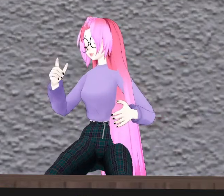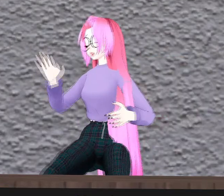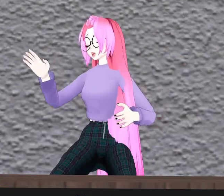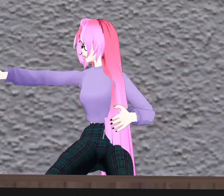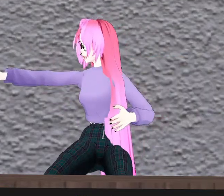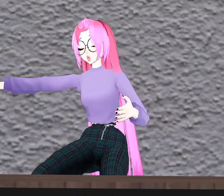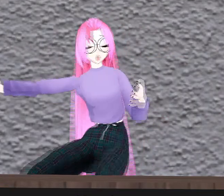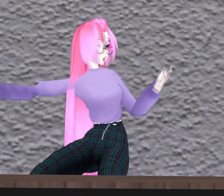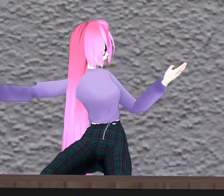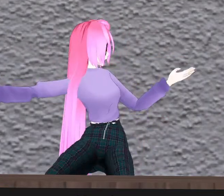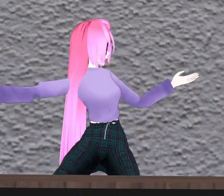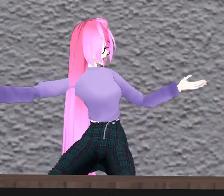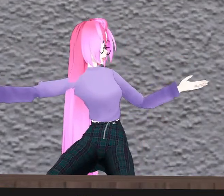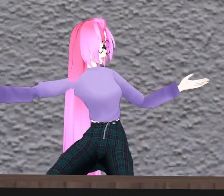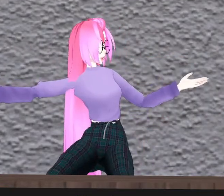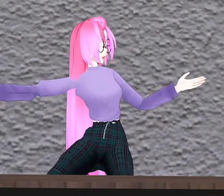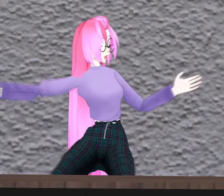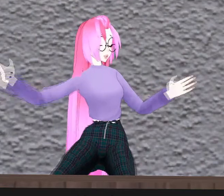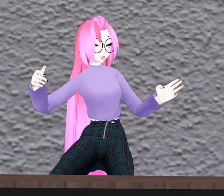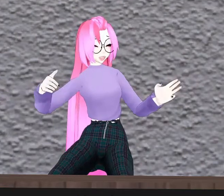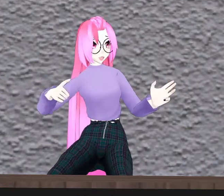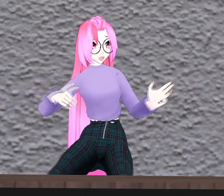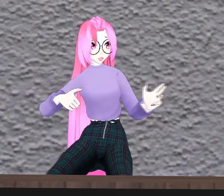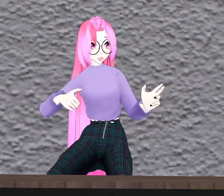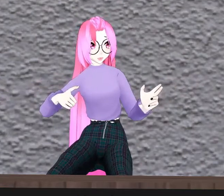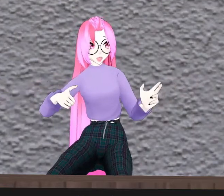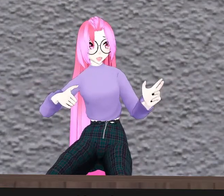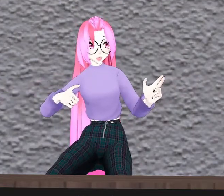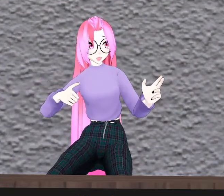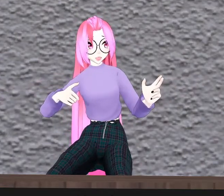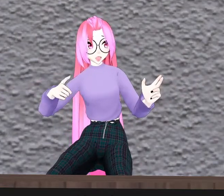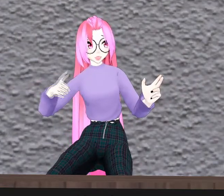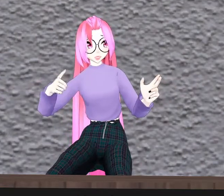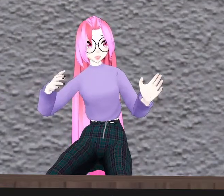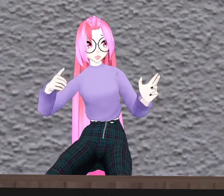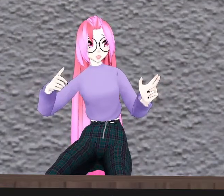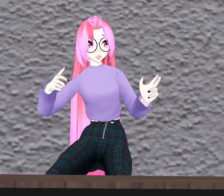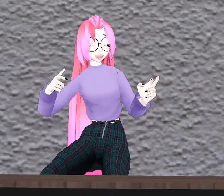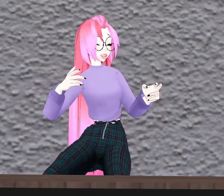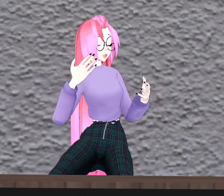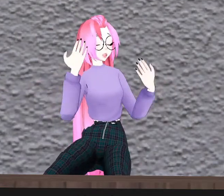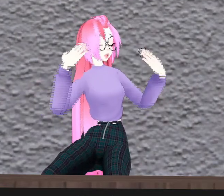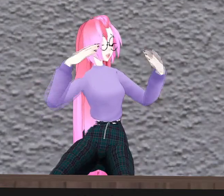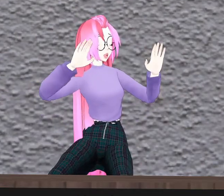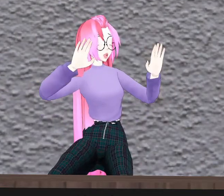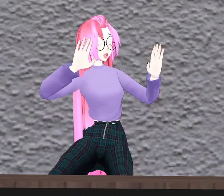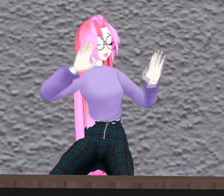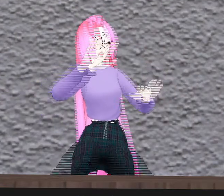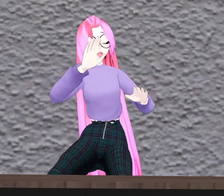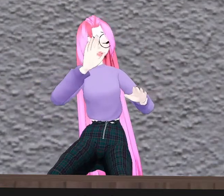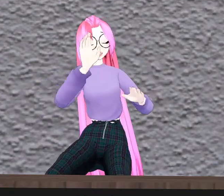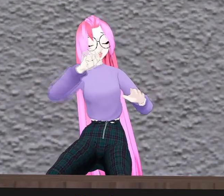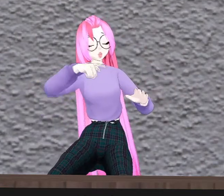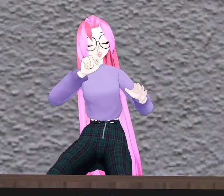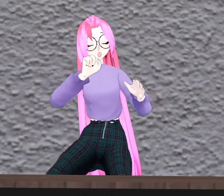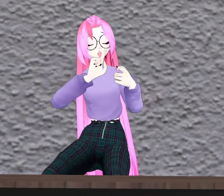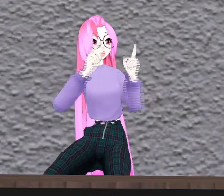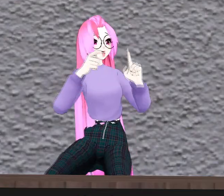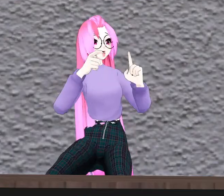So go ahead and just copy some of these avatars up here. If you're not sure if your avatar needs to be changed,